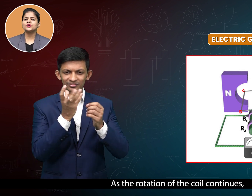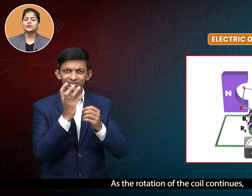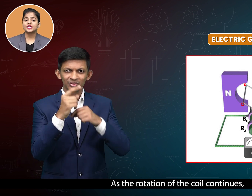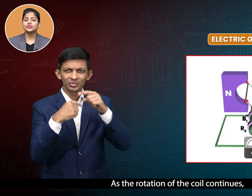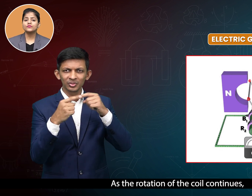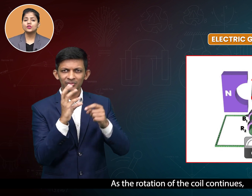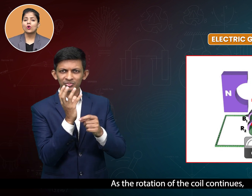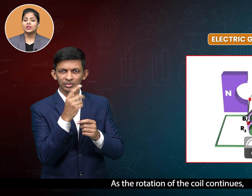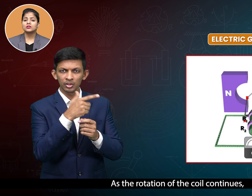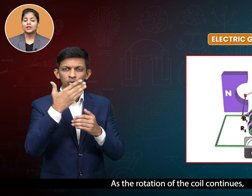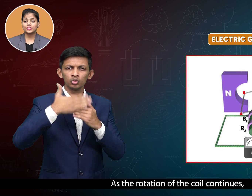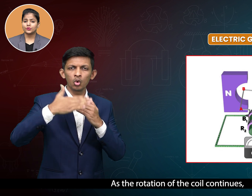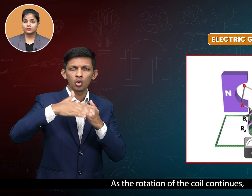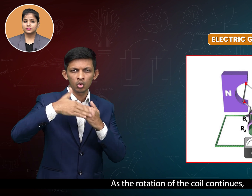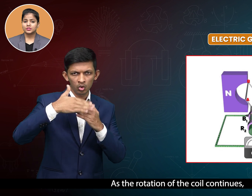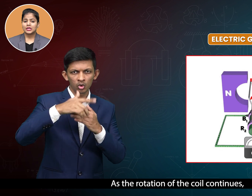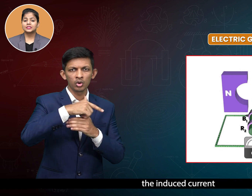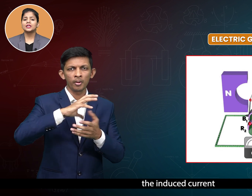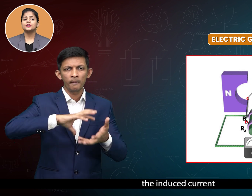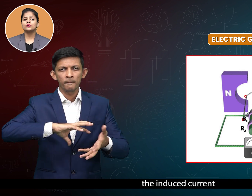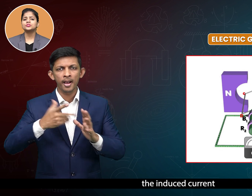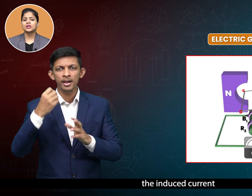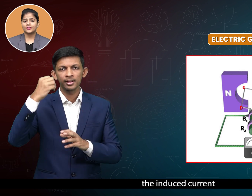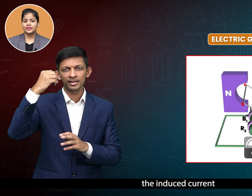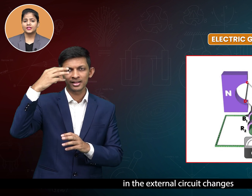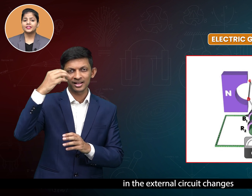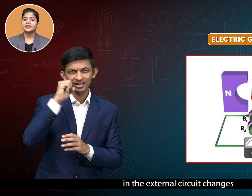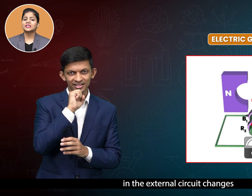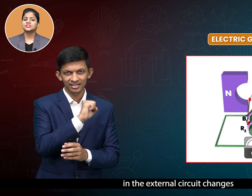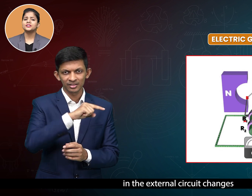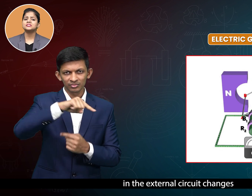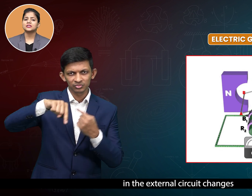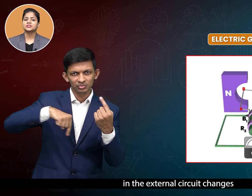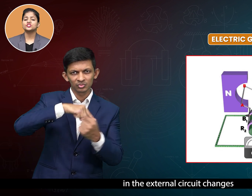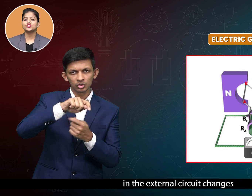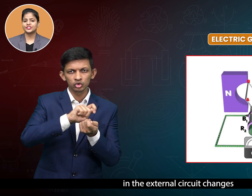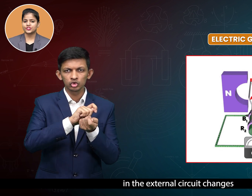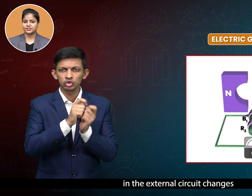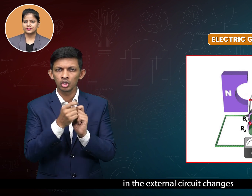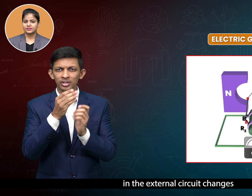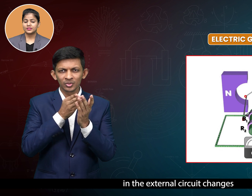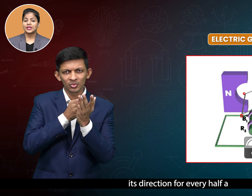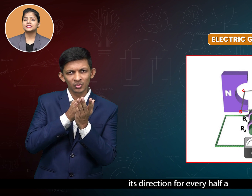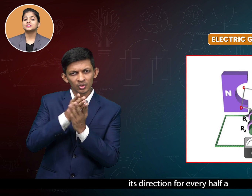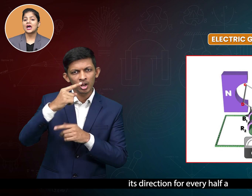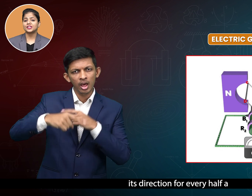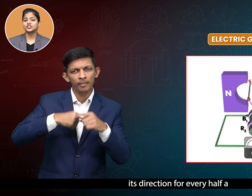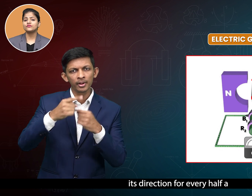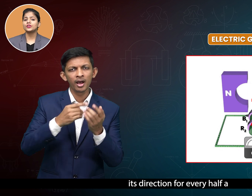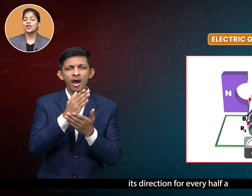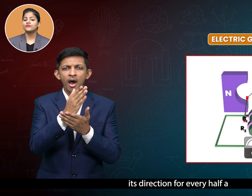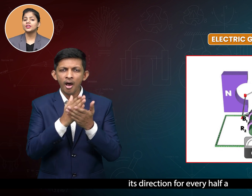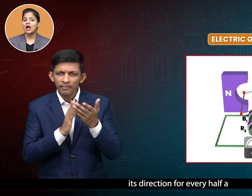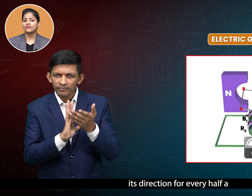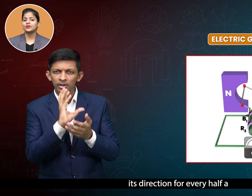As the rotation of the coil continues, the induced current in the external circuit changes its direction